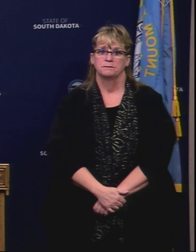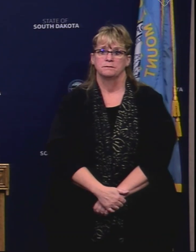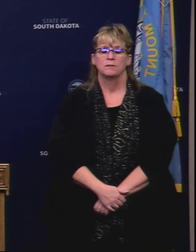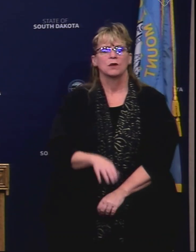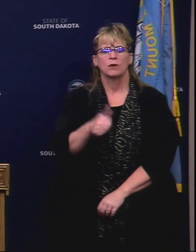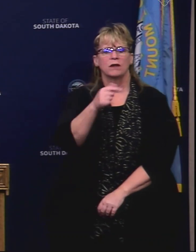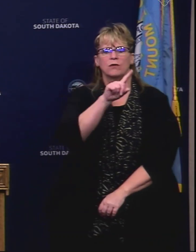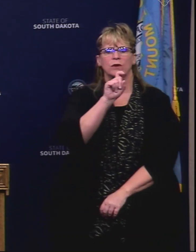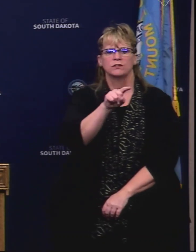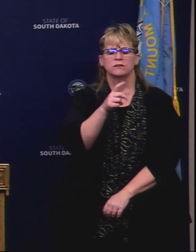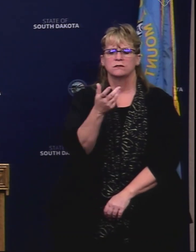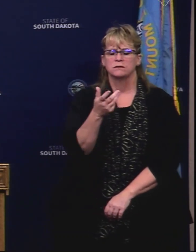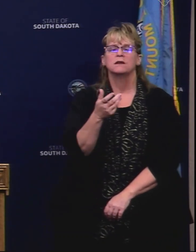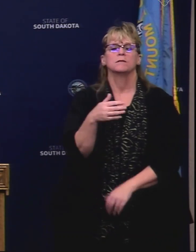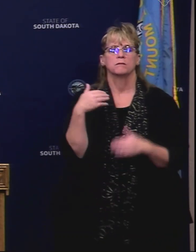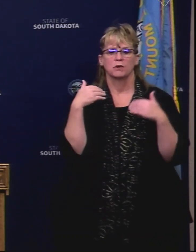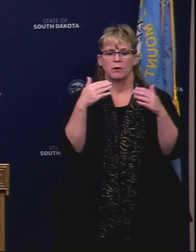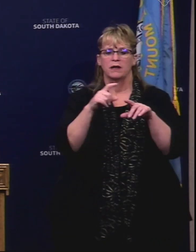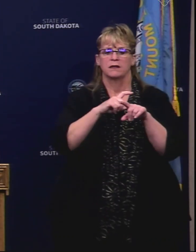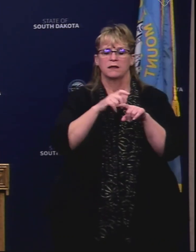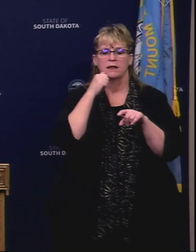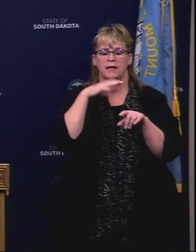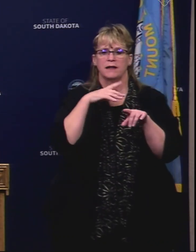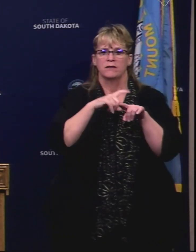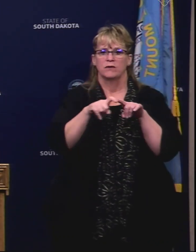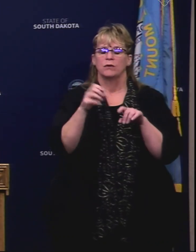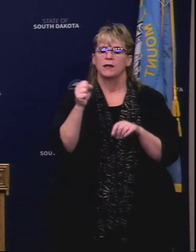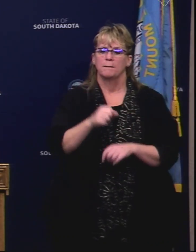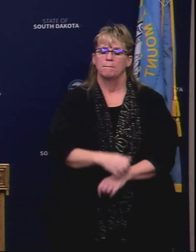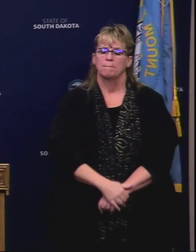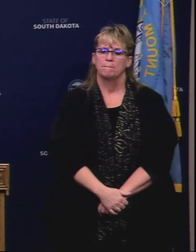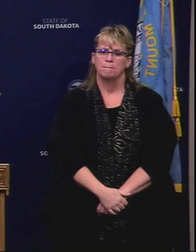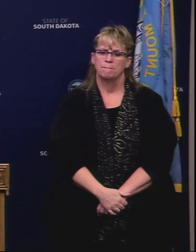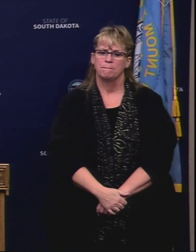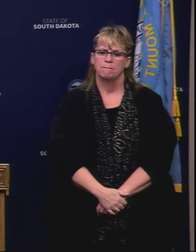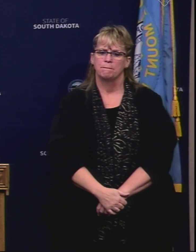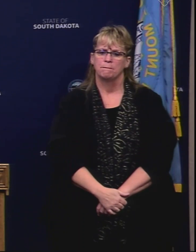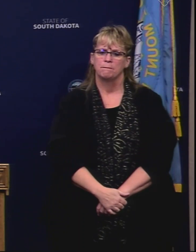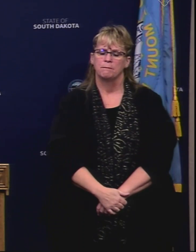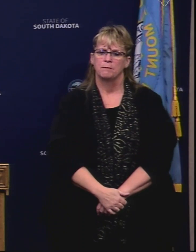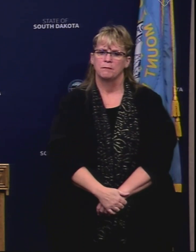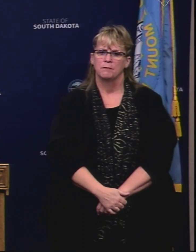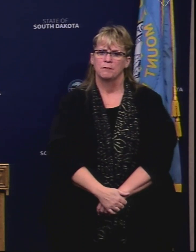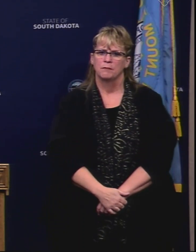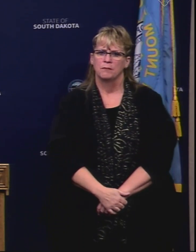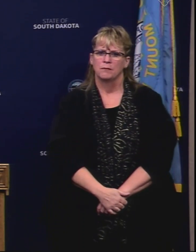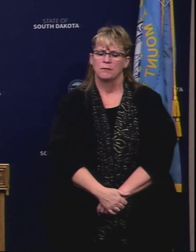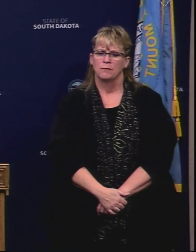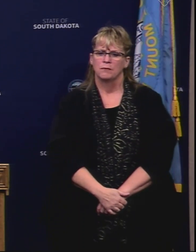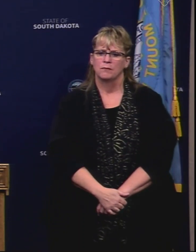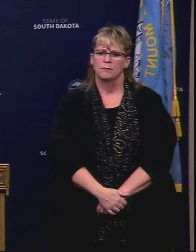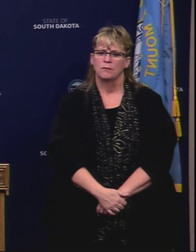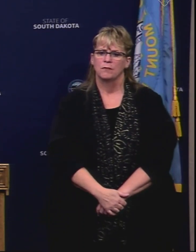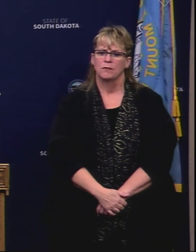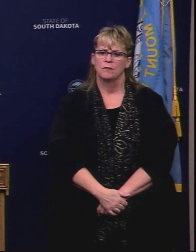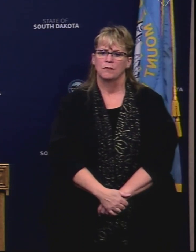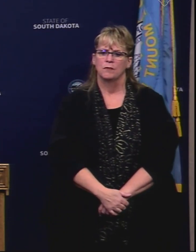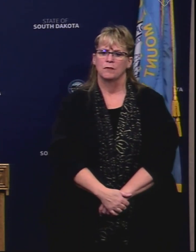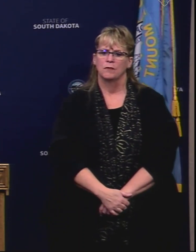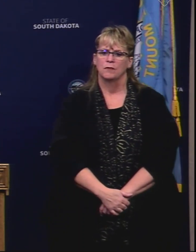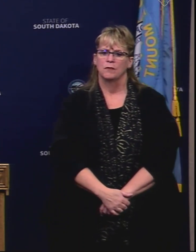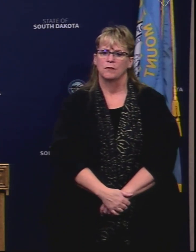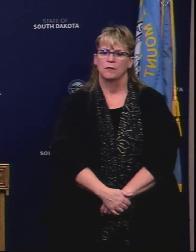Was there another question? From Keloland? Yep, go ahead. Yeah. Yesterday it was mentioned a little bit about nursing homes